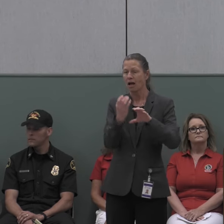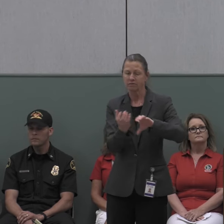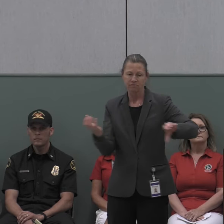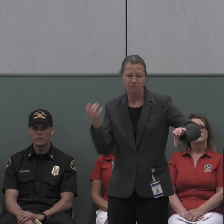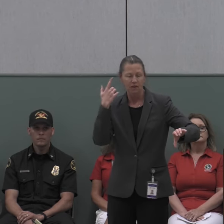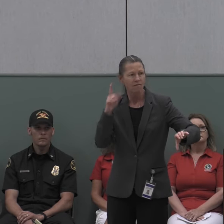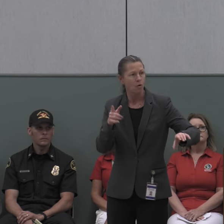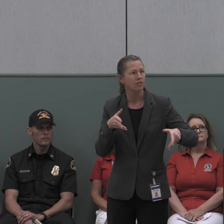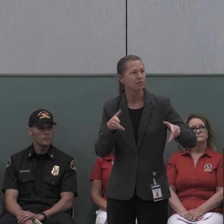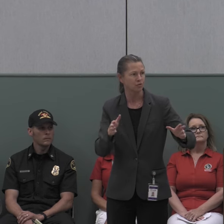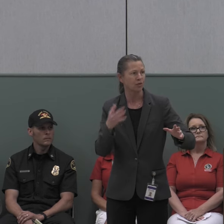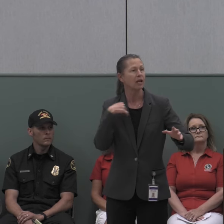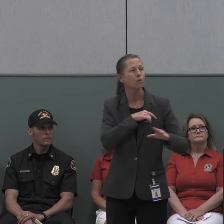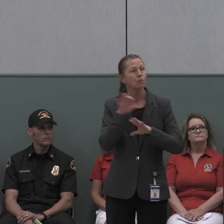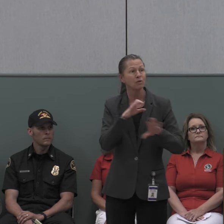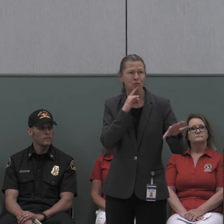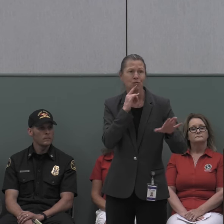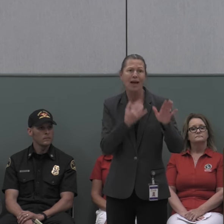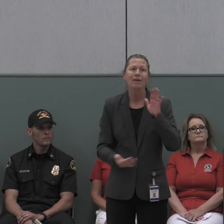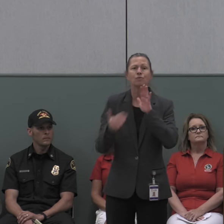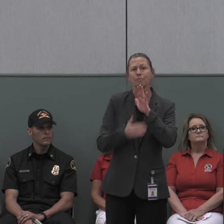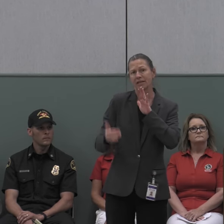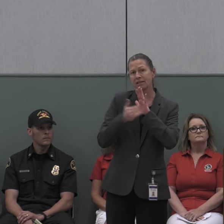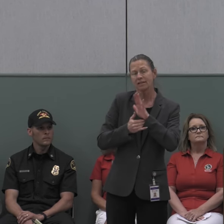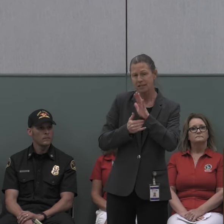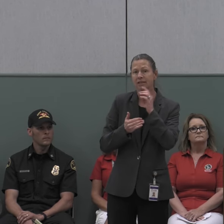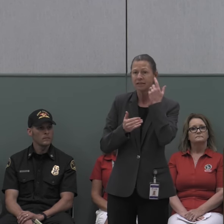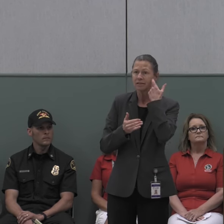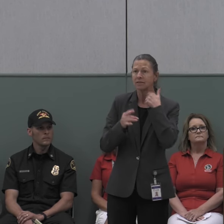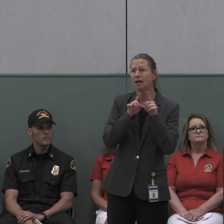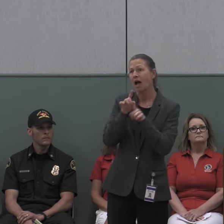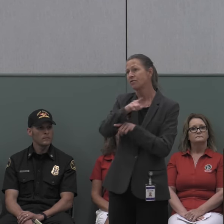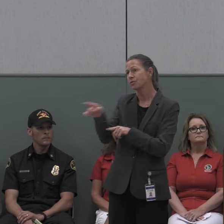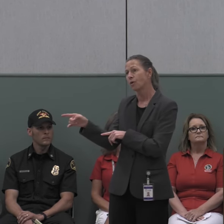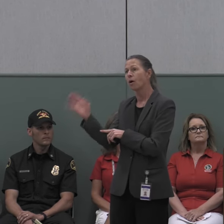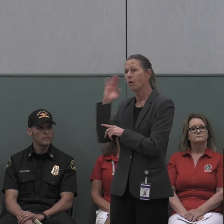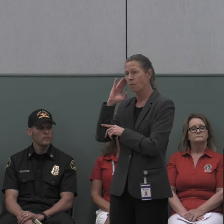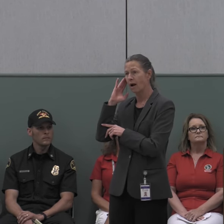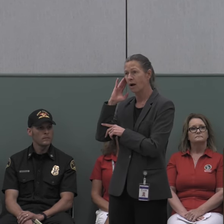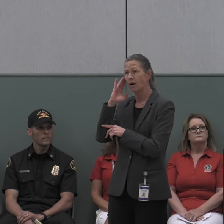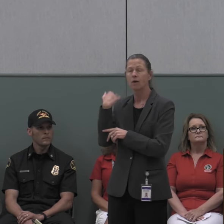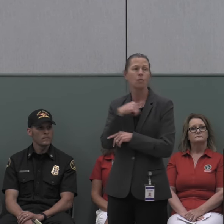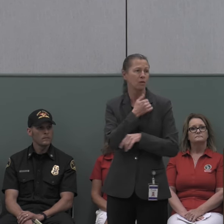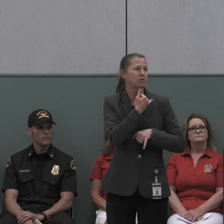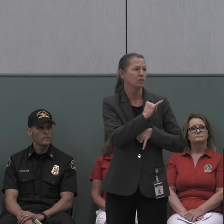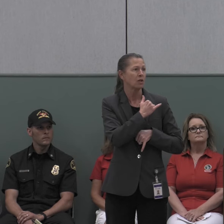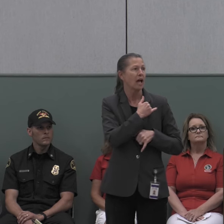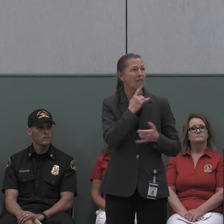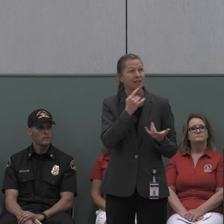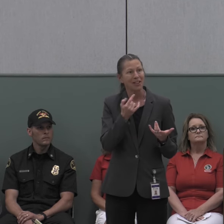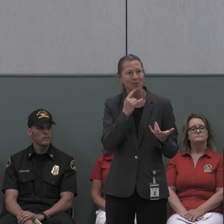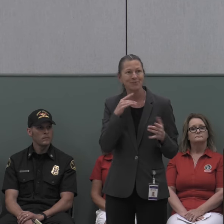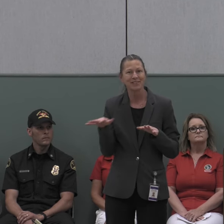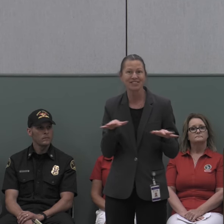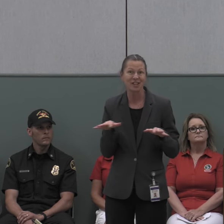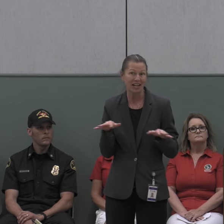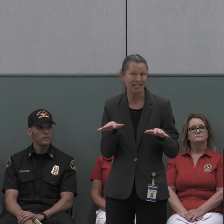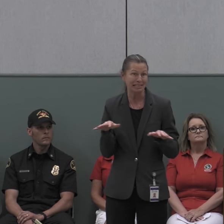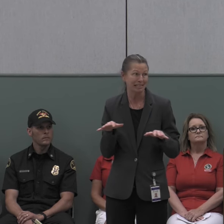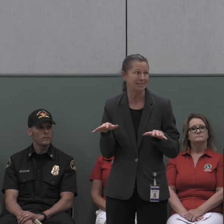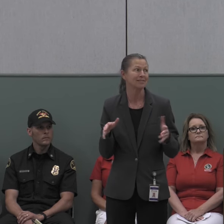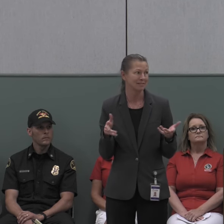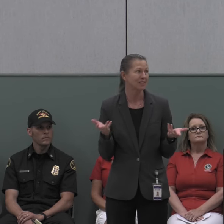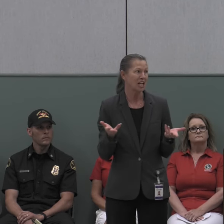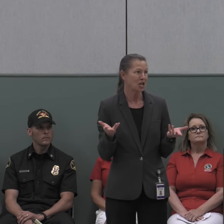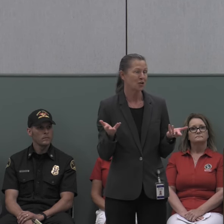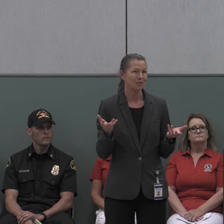and we will do that more than once. As I'm sure you are all aware, we're still having a little bit of shaking here and there. So